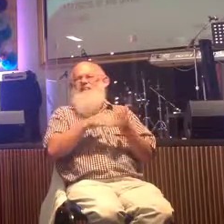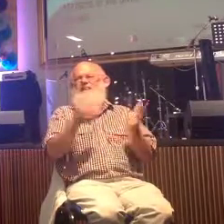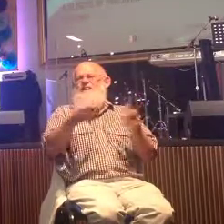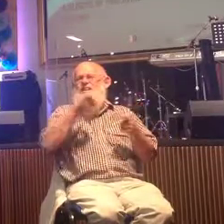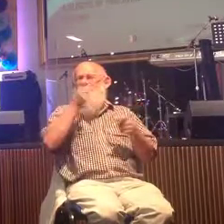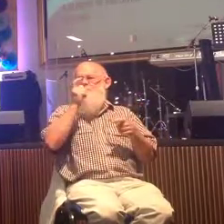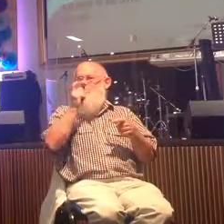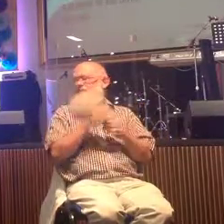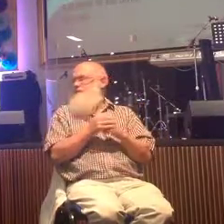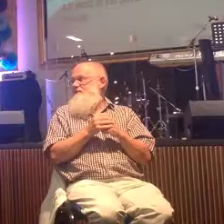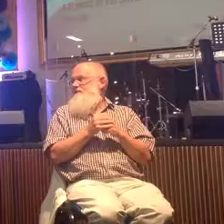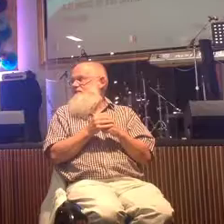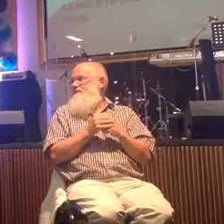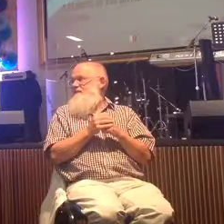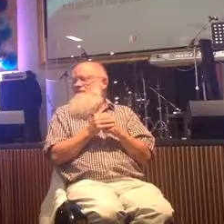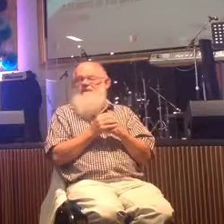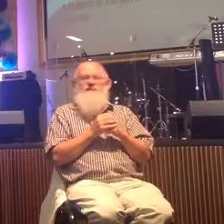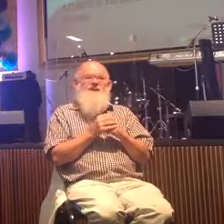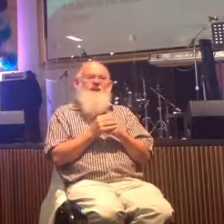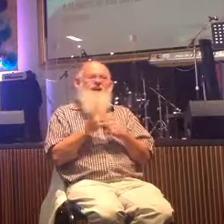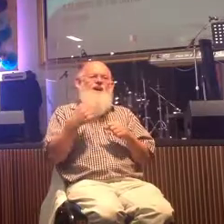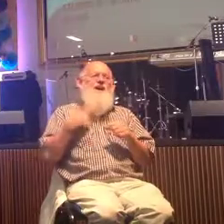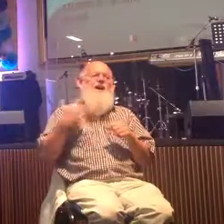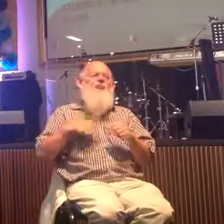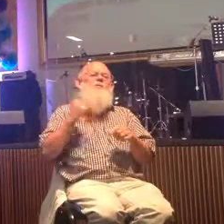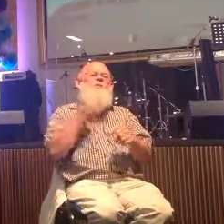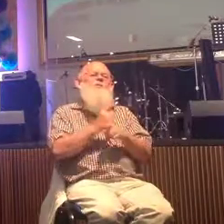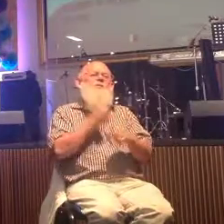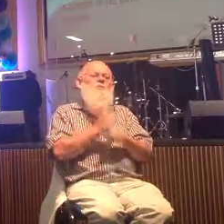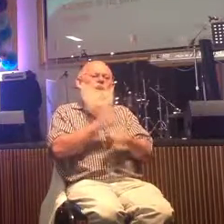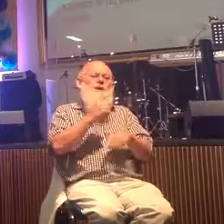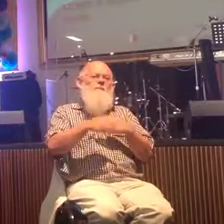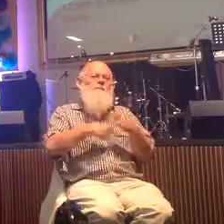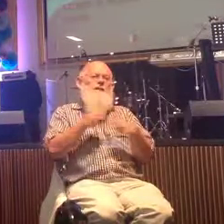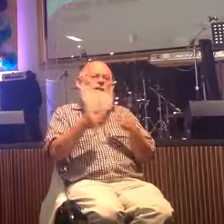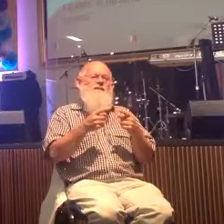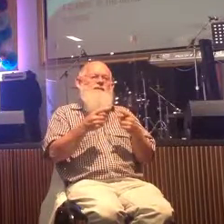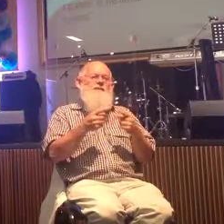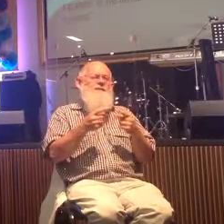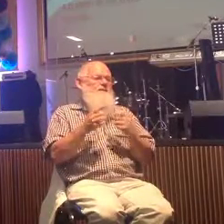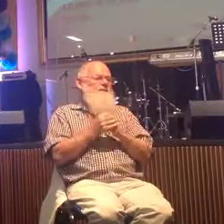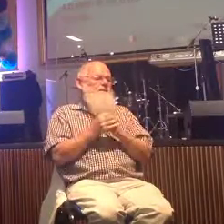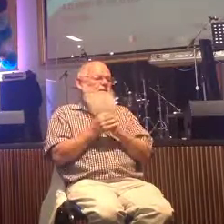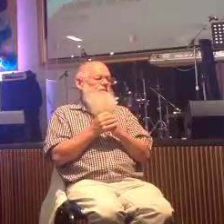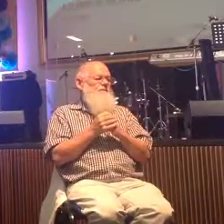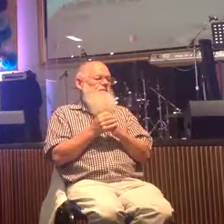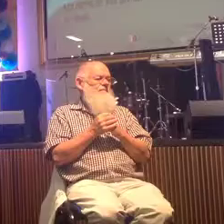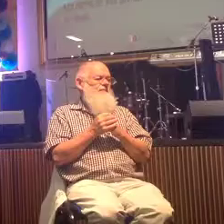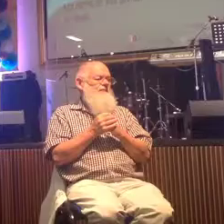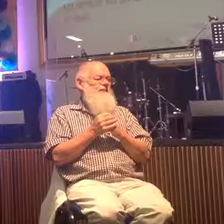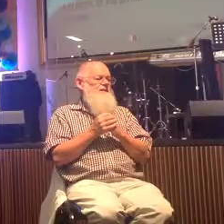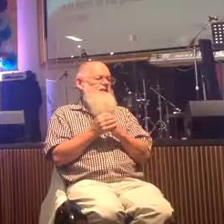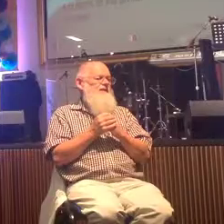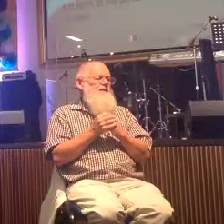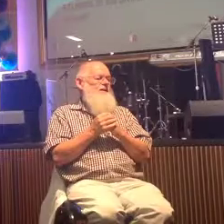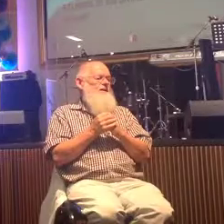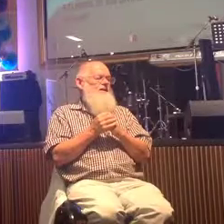But what I wanted to talk about here is when the man... Oh yeah, keys would be awesome, yeah. When the